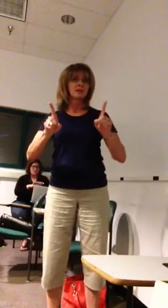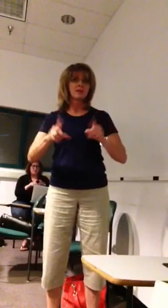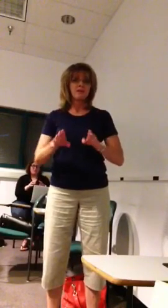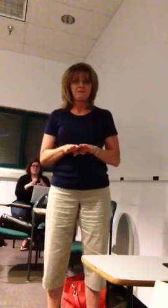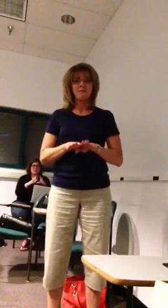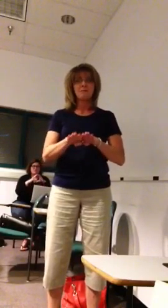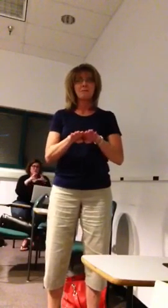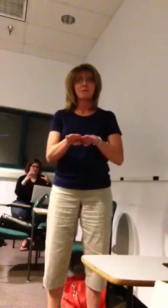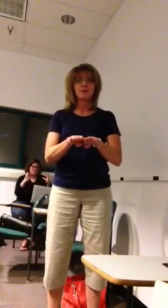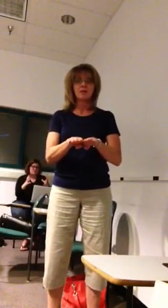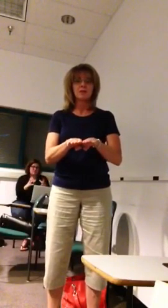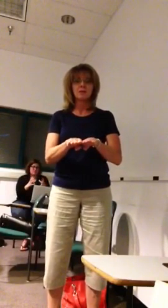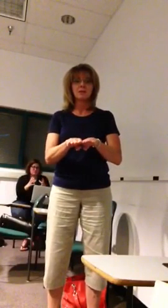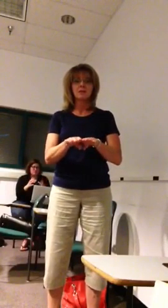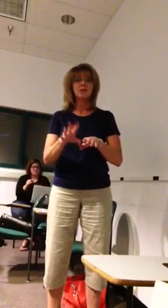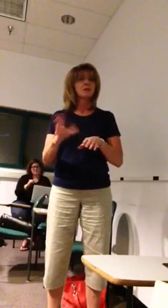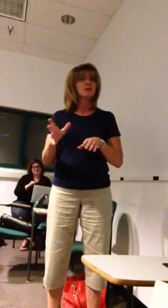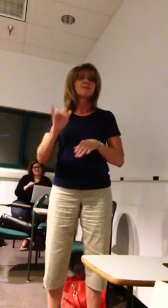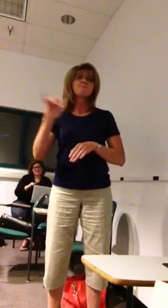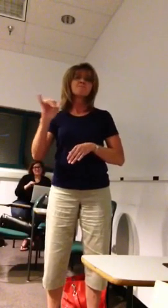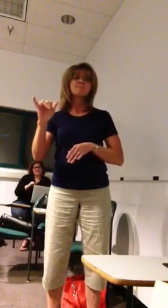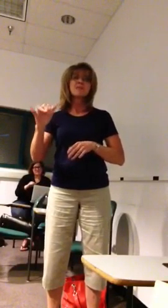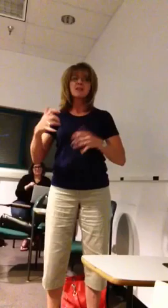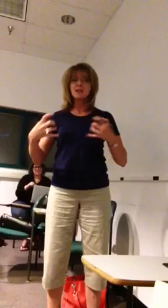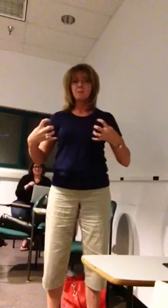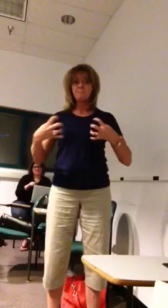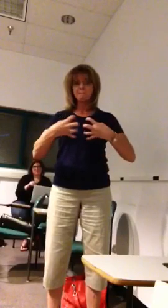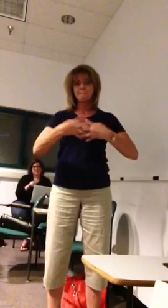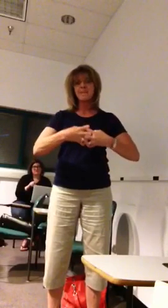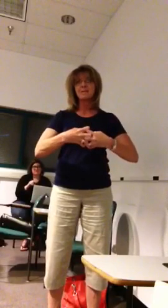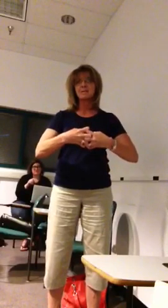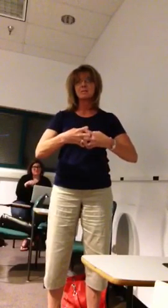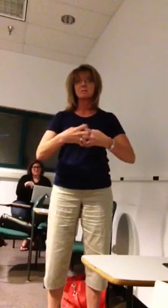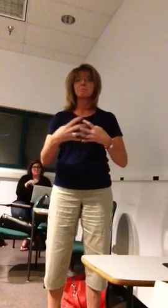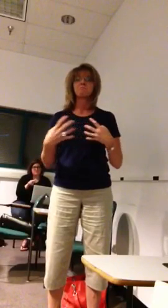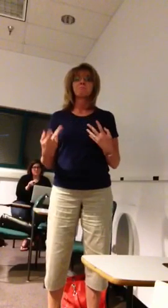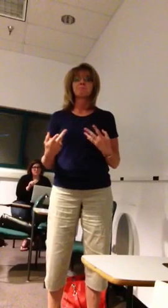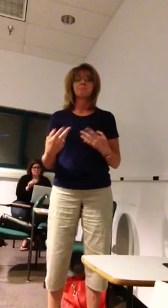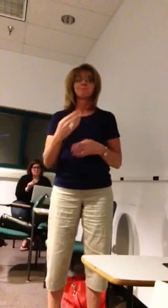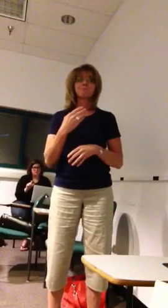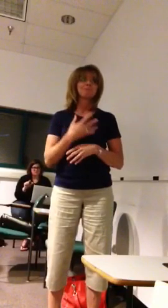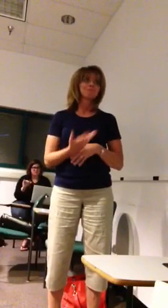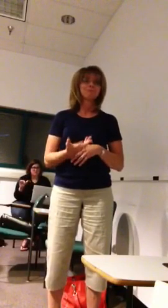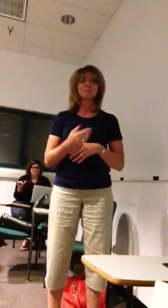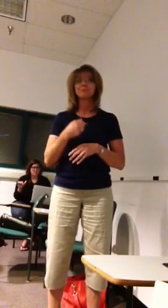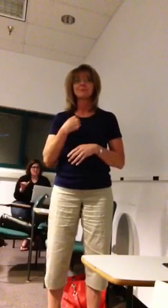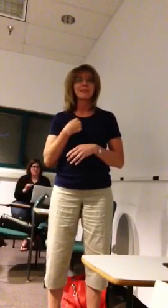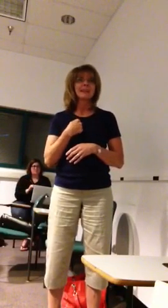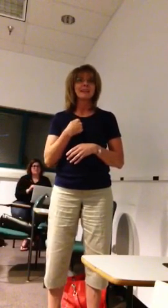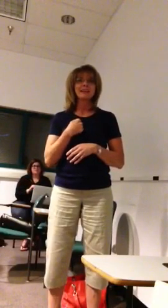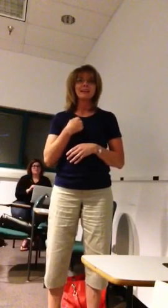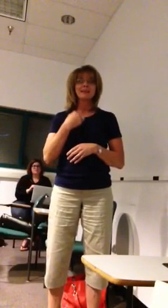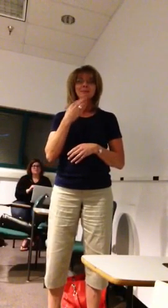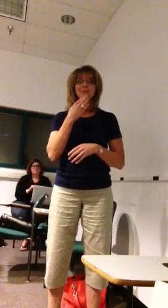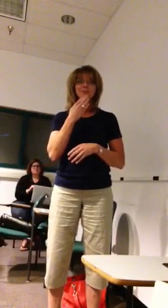It's like a puzzle. But the bad thing about it is I can't figure out how to put it back together. So it kind of just stays for demonstration purposes